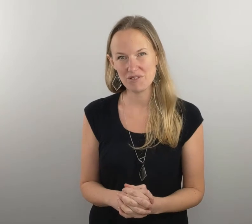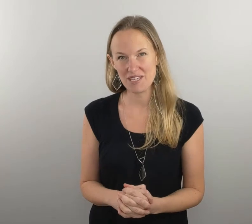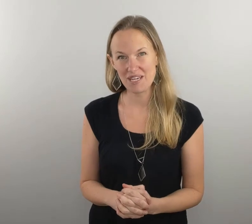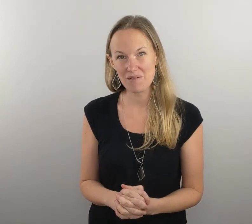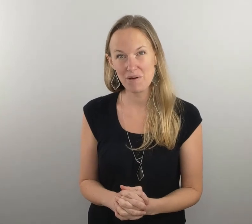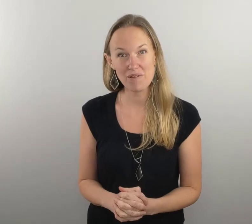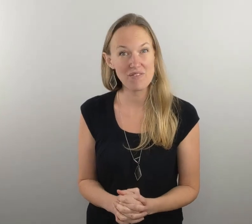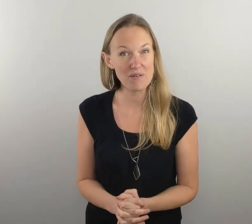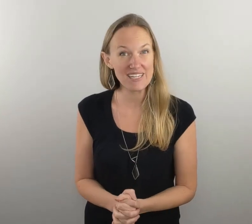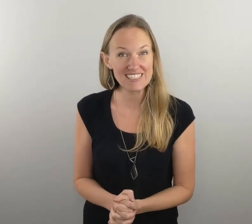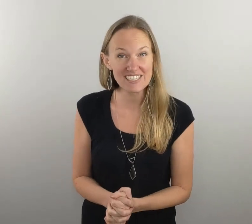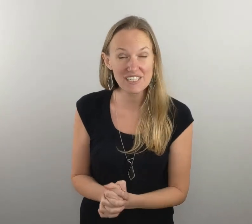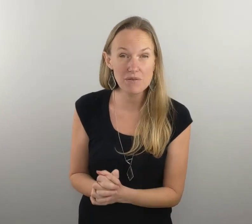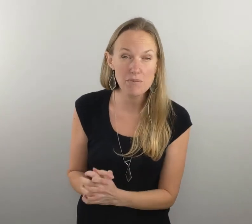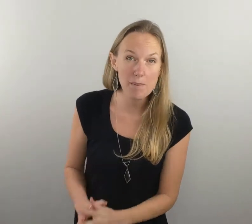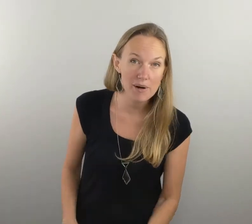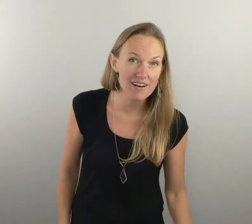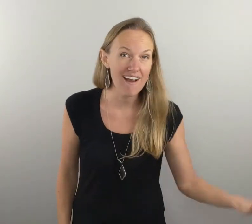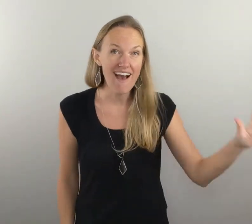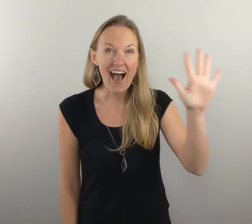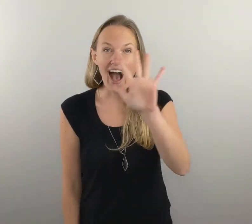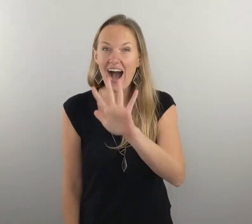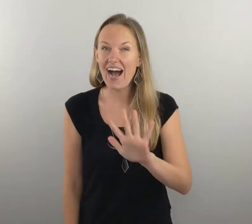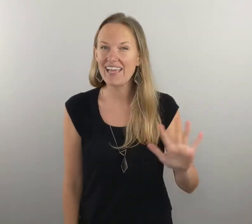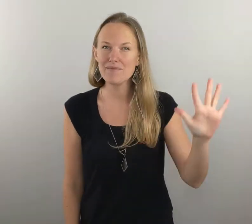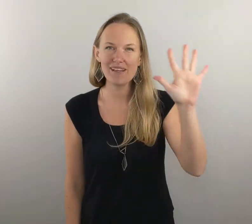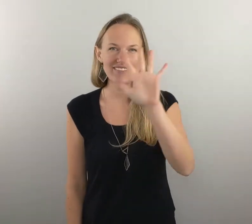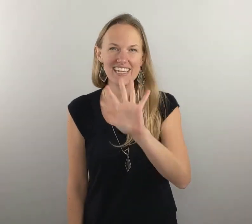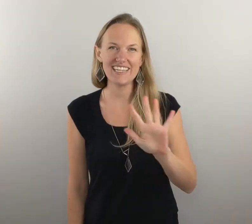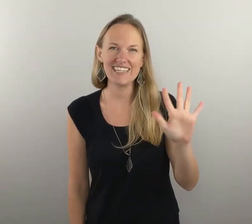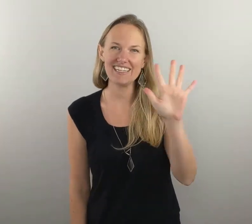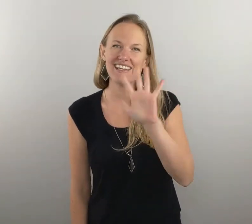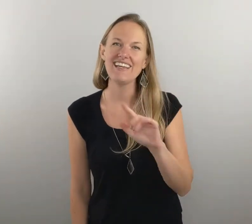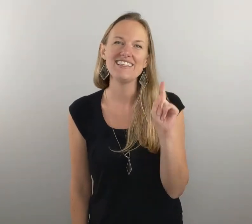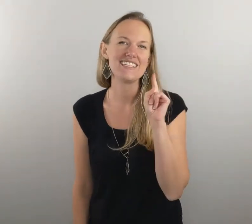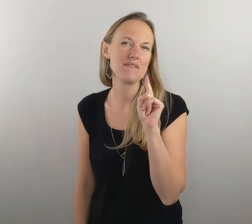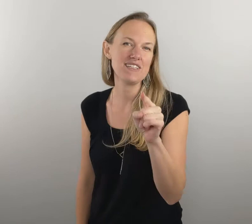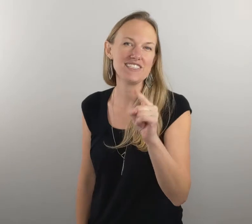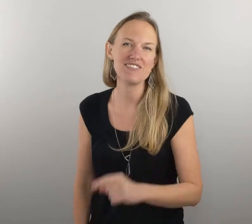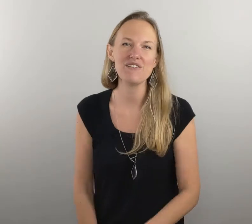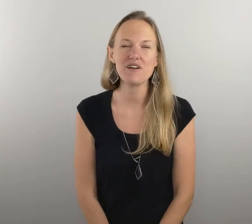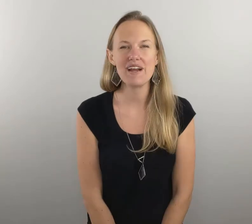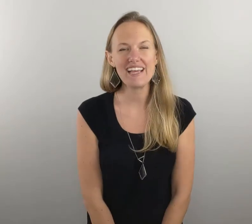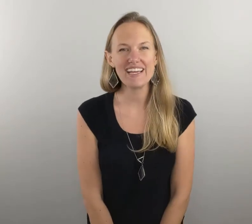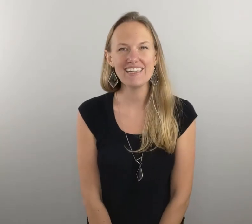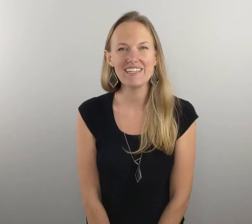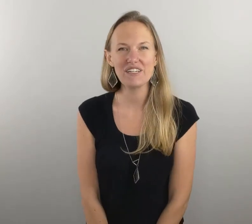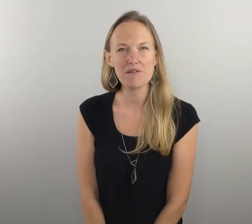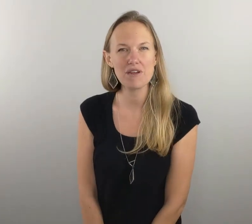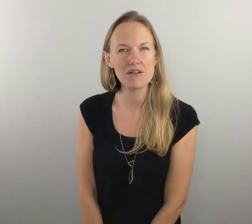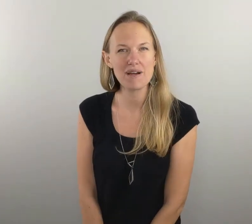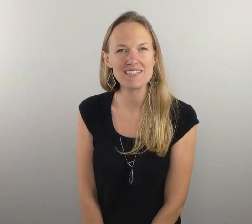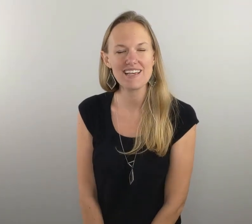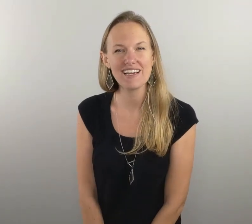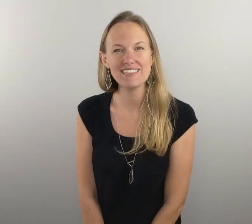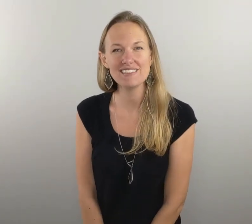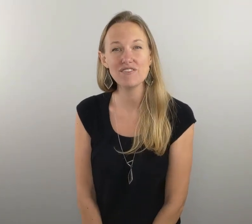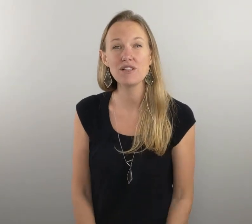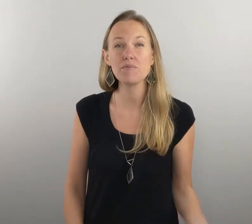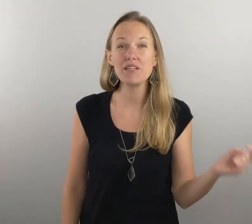music. But before we get started, remember, I am left-handed. So that means if you are right-handed, you're going to mirror my signs. If you look below